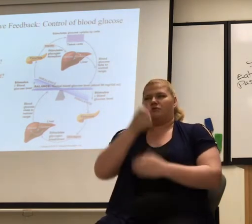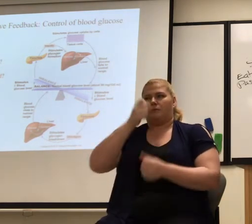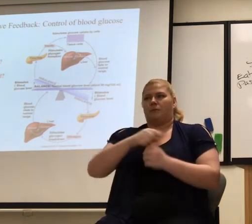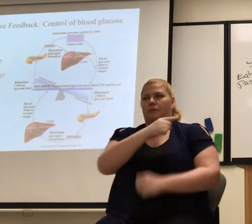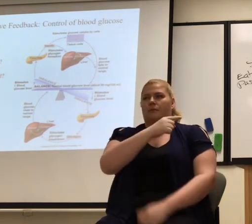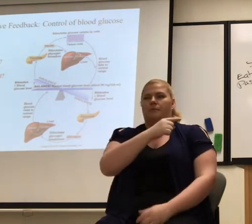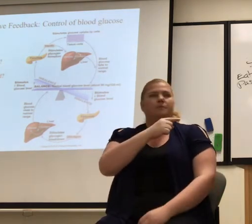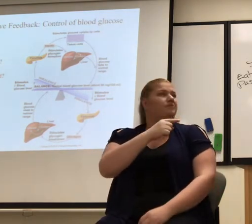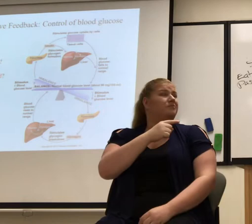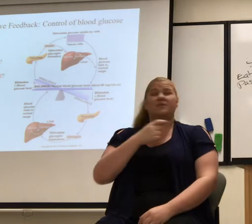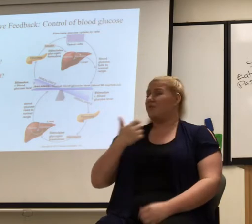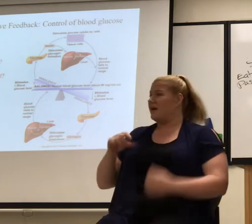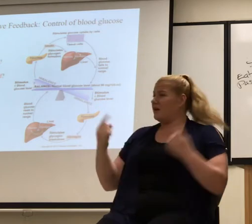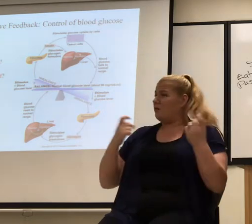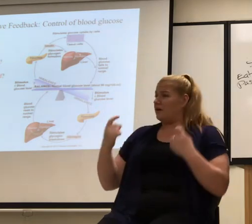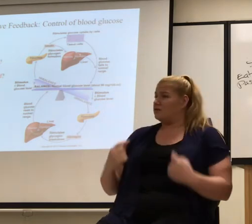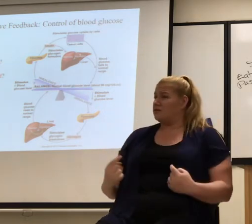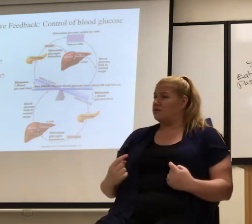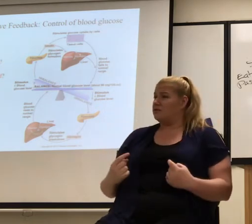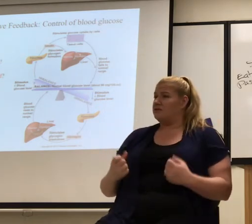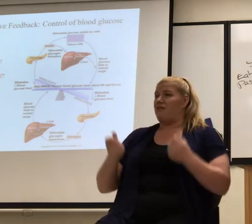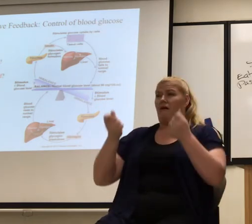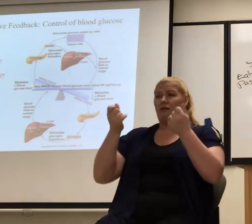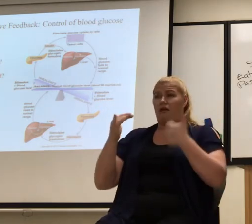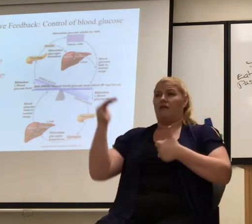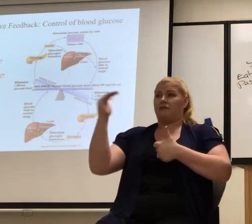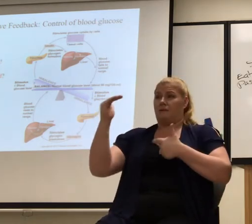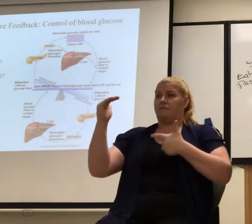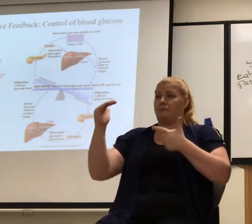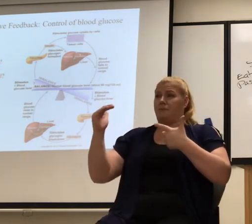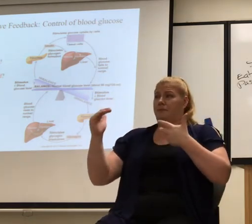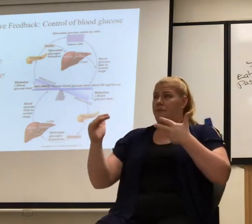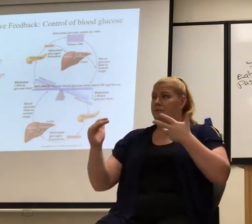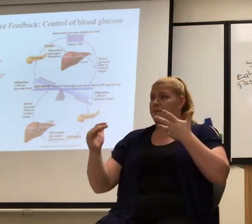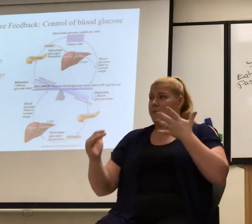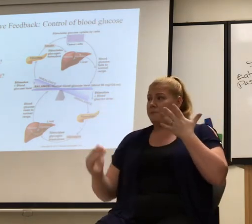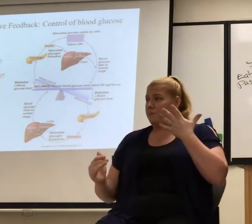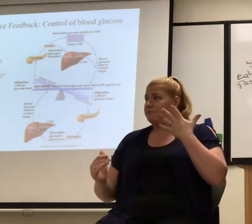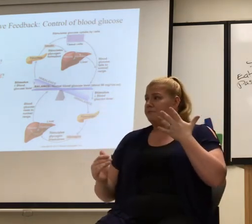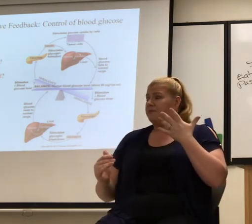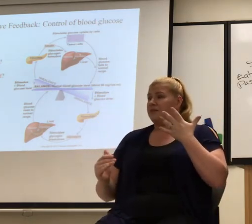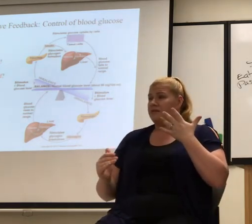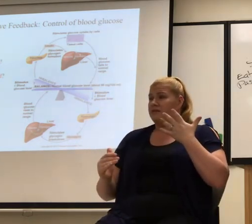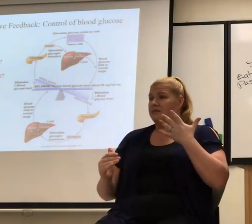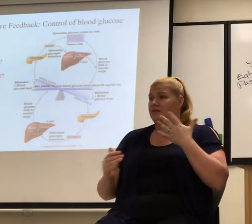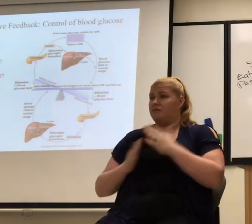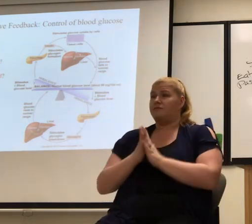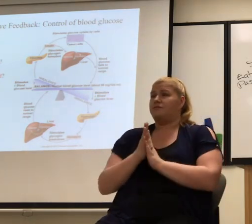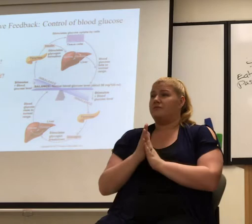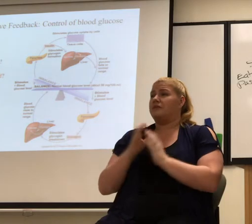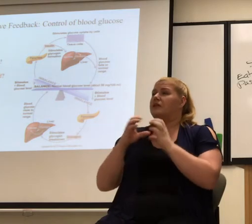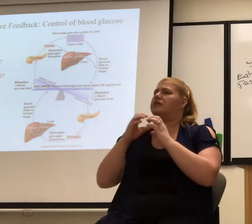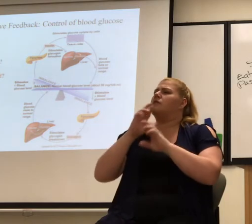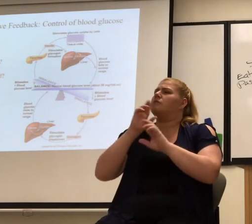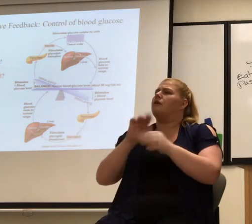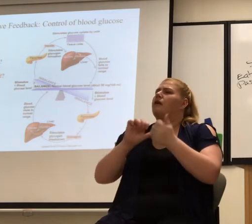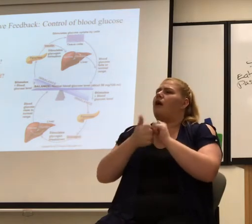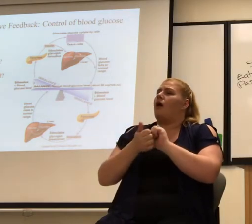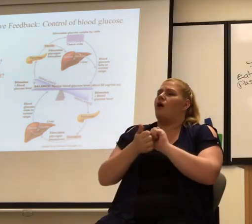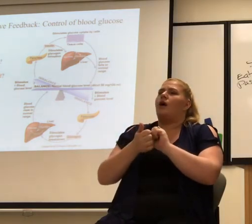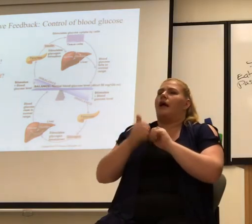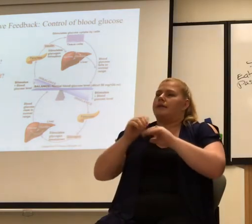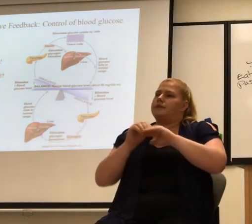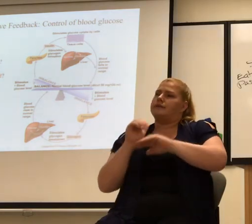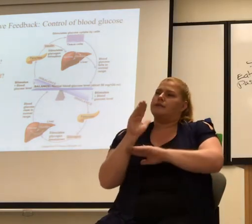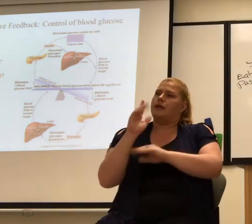A lot of steps. The insulin bound its receptor. The cell responded by making these glucose transporters move to the surface. This